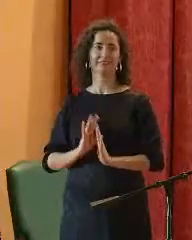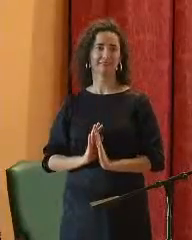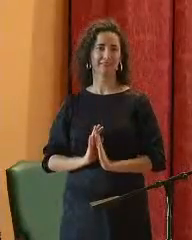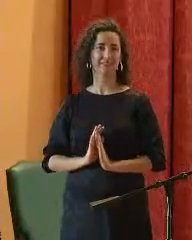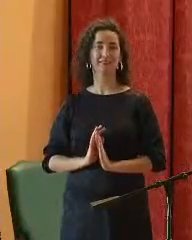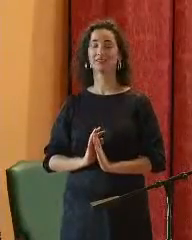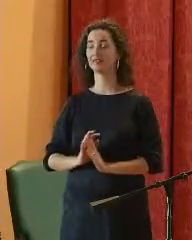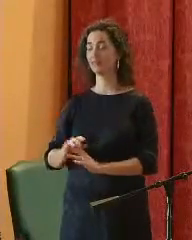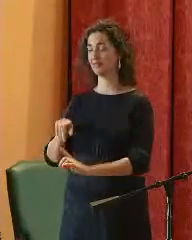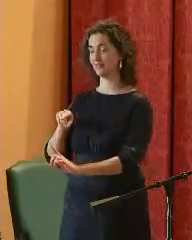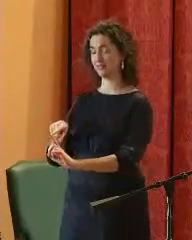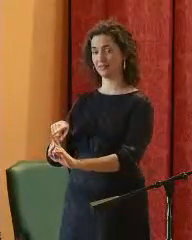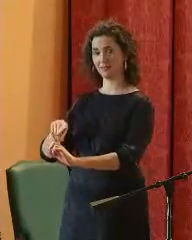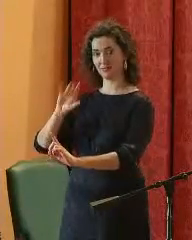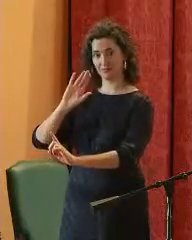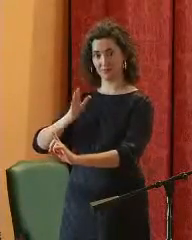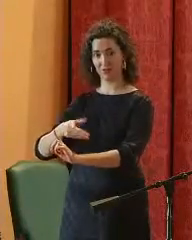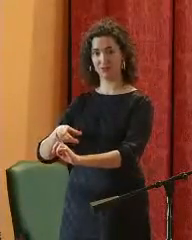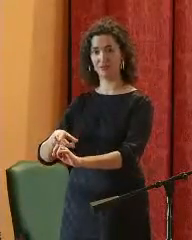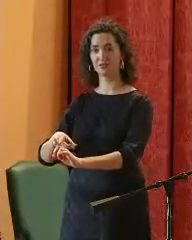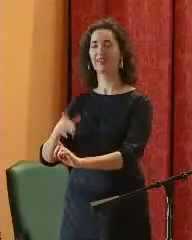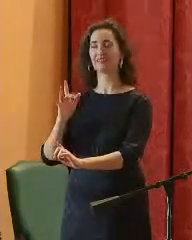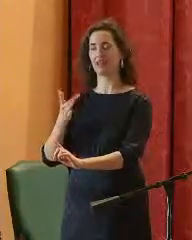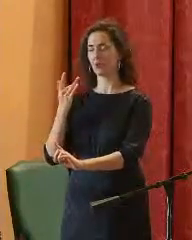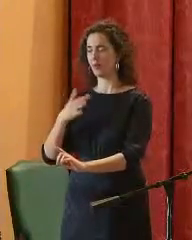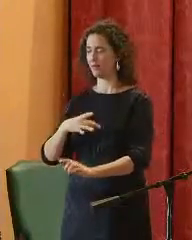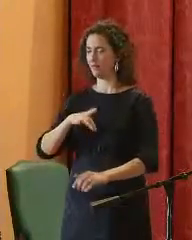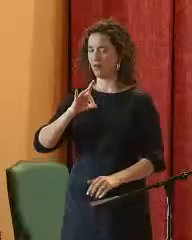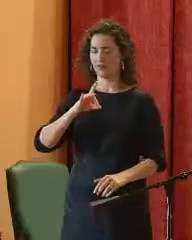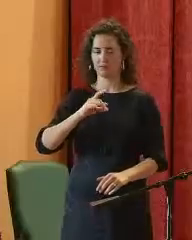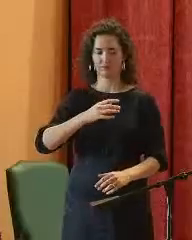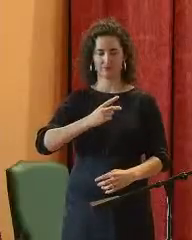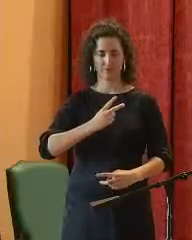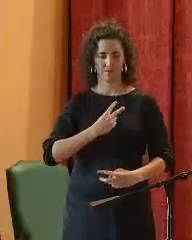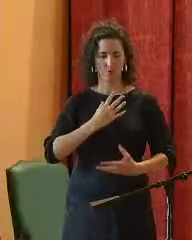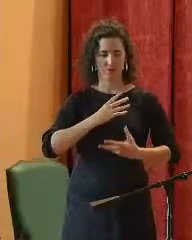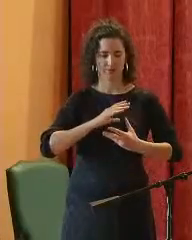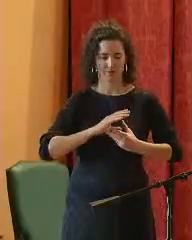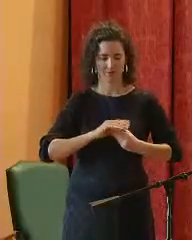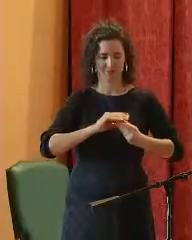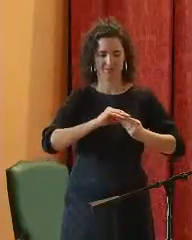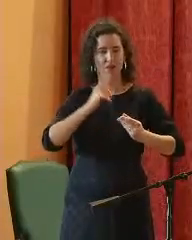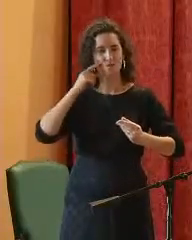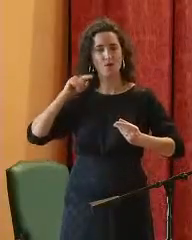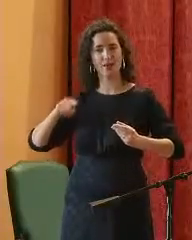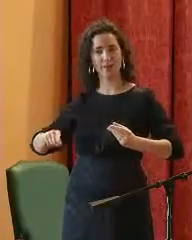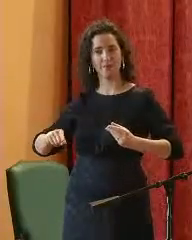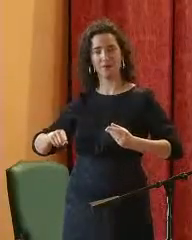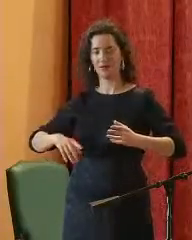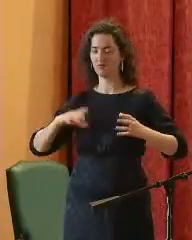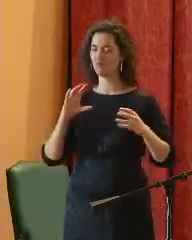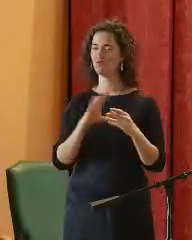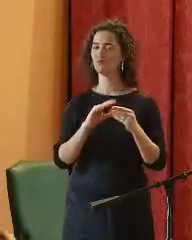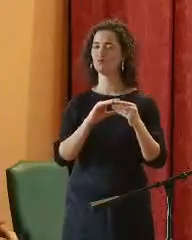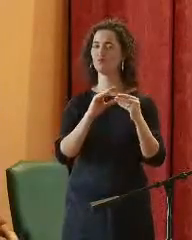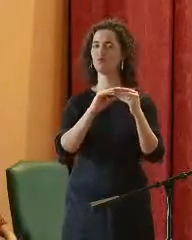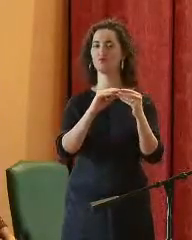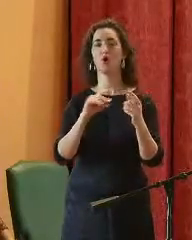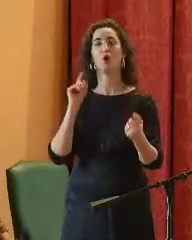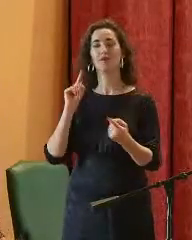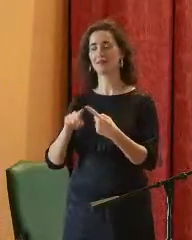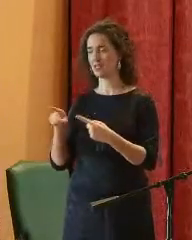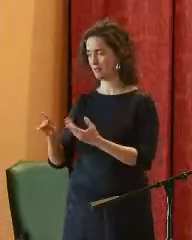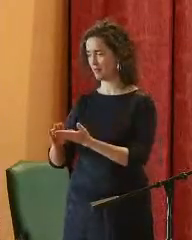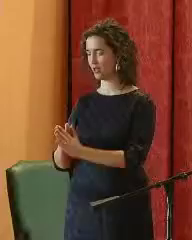he is the reason that I found a voice, and I am his voice now until he can advocate for